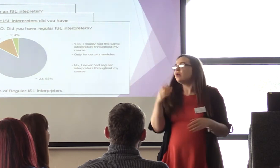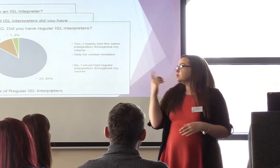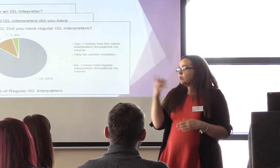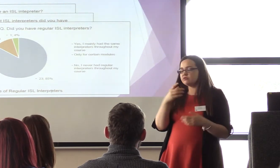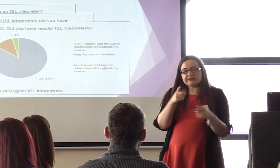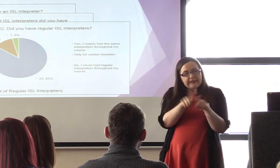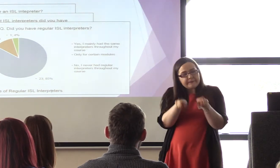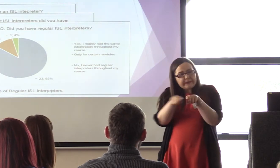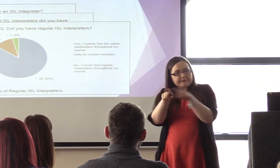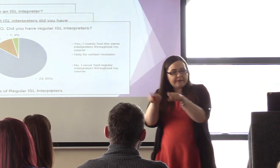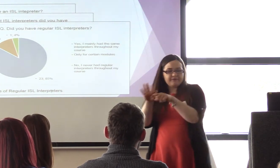every lecture?